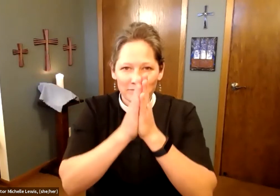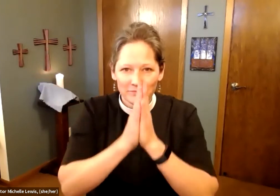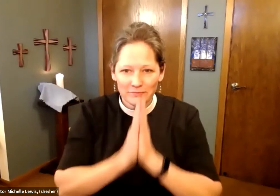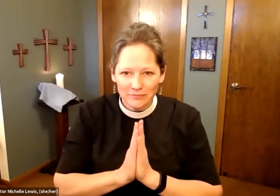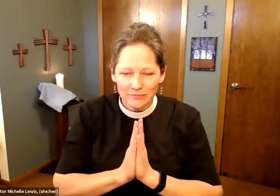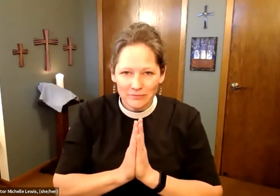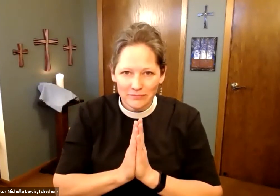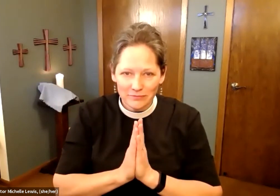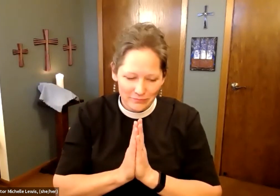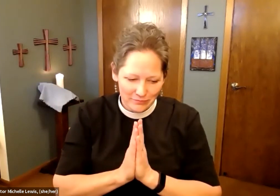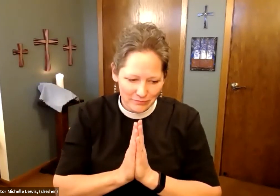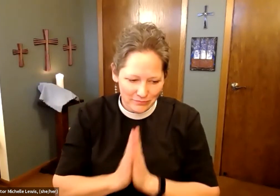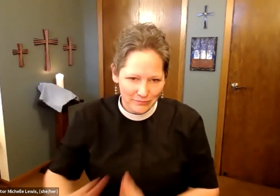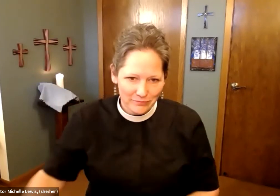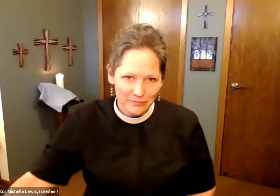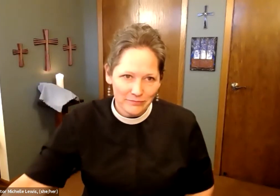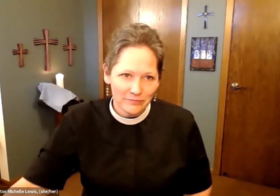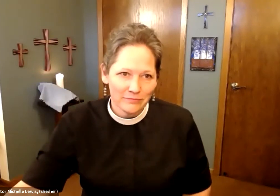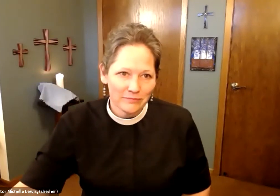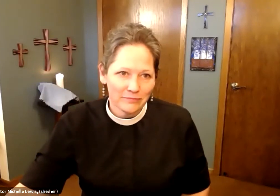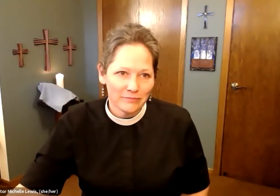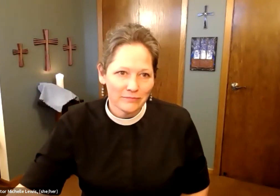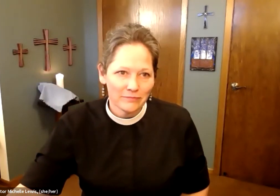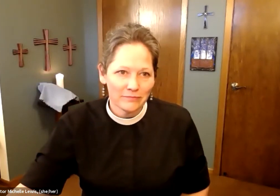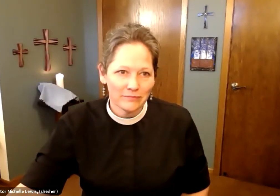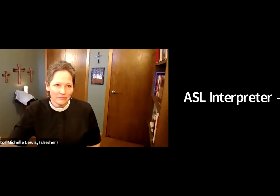forever. Amen.